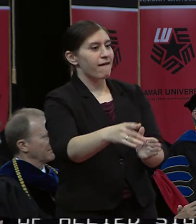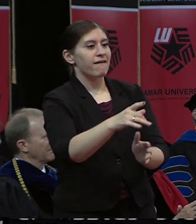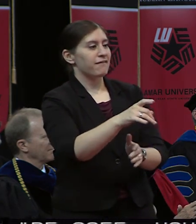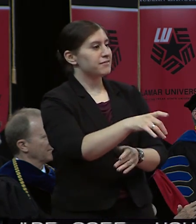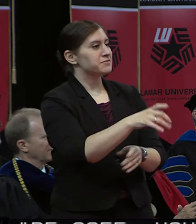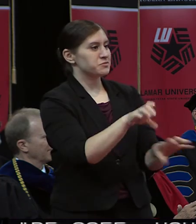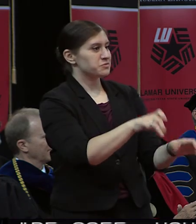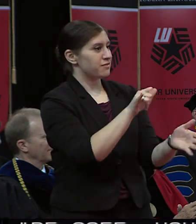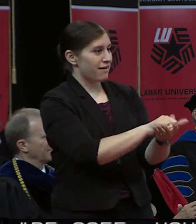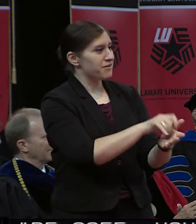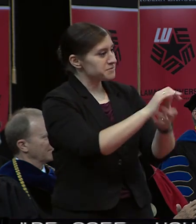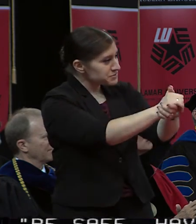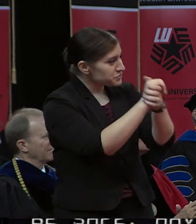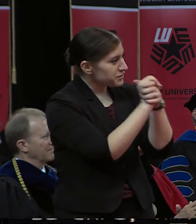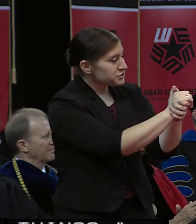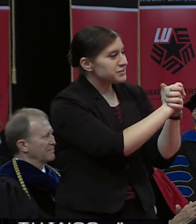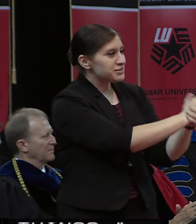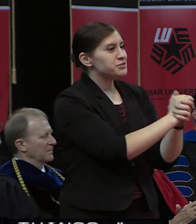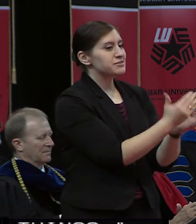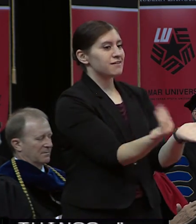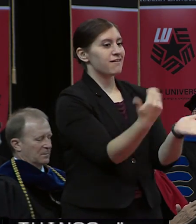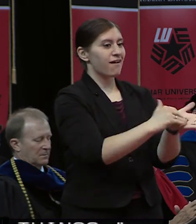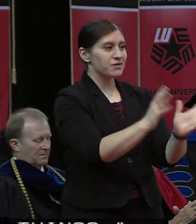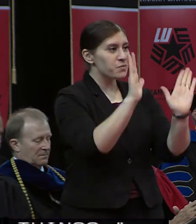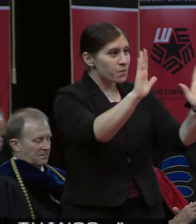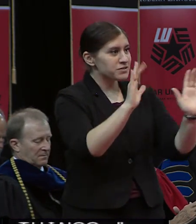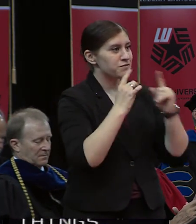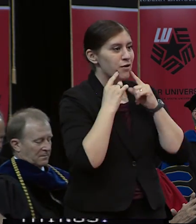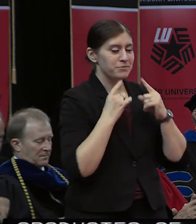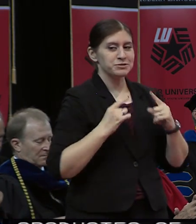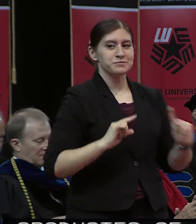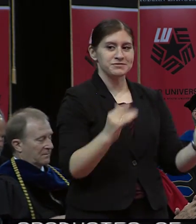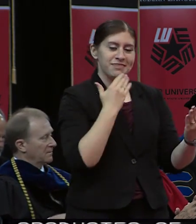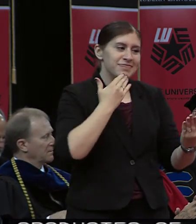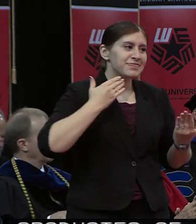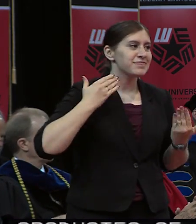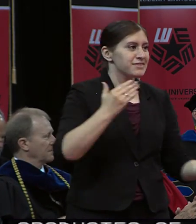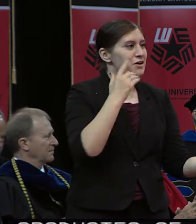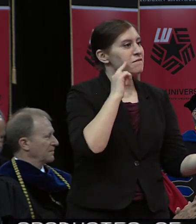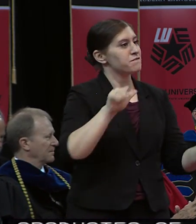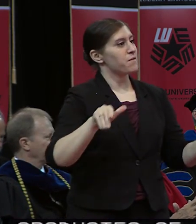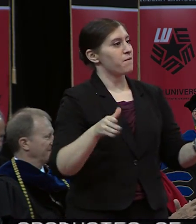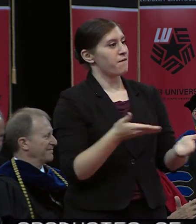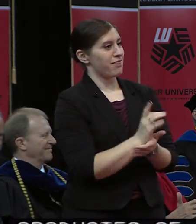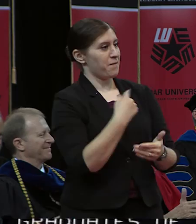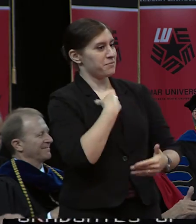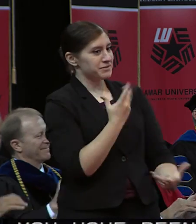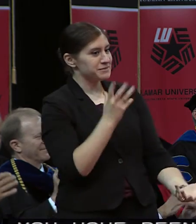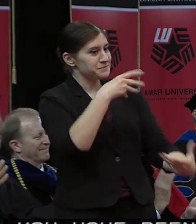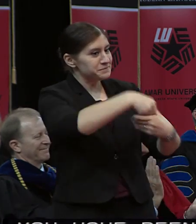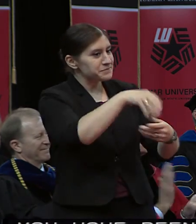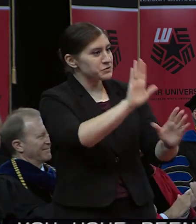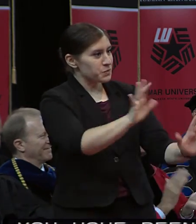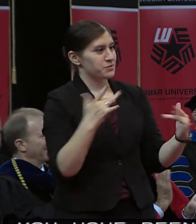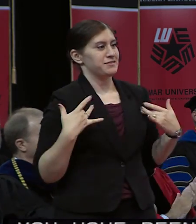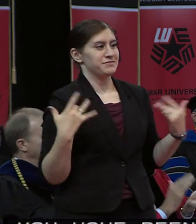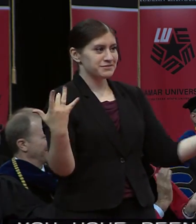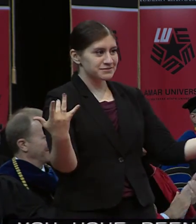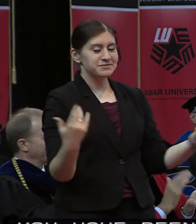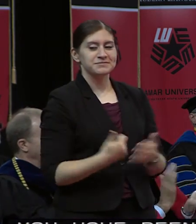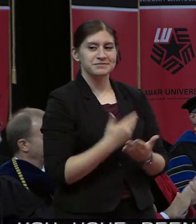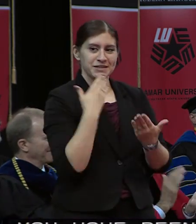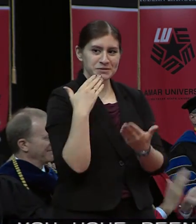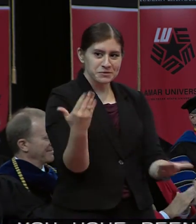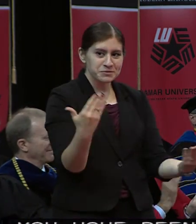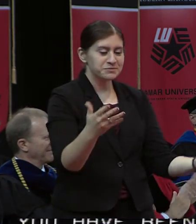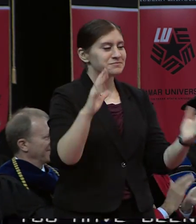just that. I congratulate you again on your wonderful accomplishment, and thank you for allowing me to be part of this momentous occasion." Thank